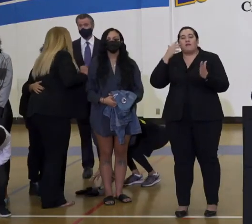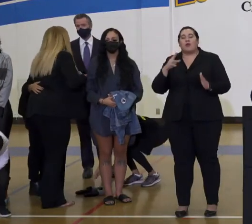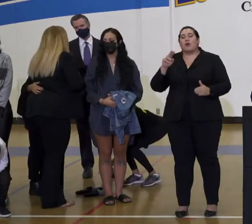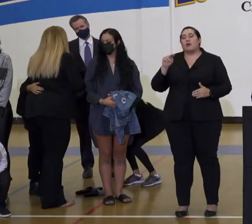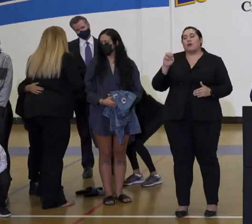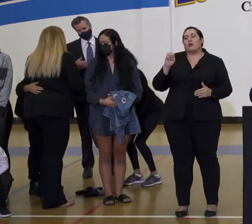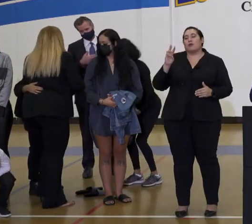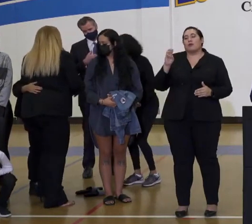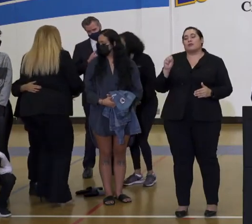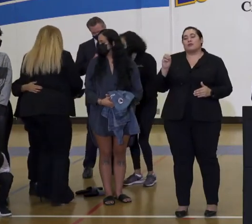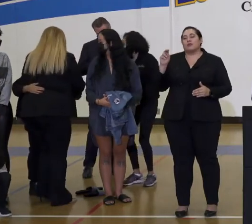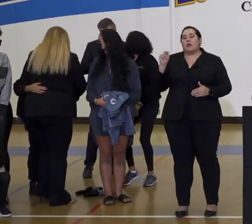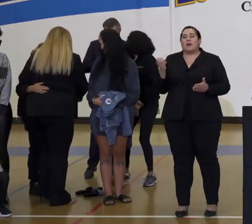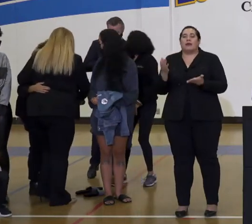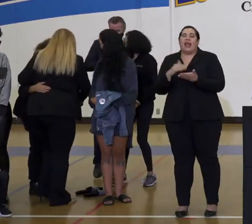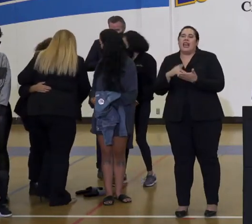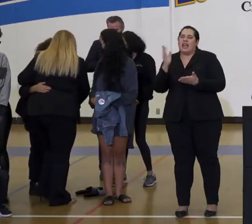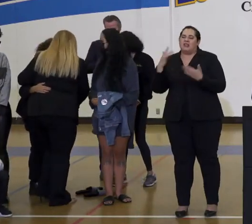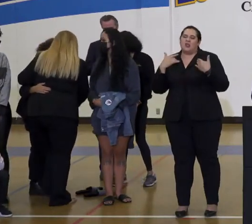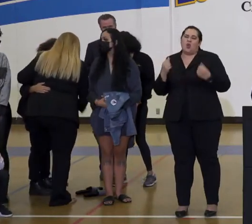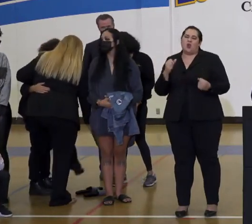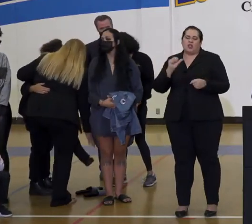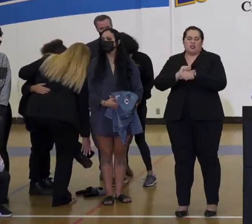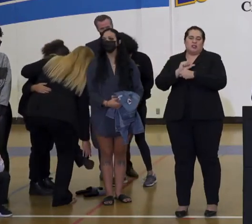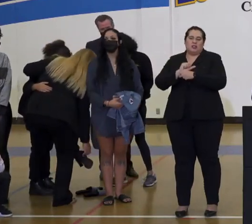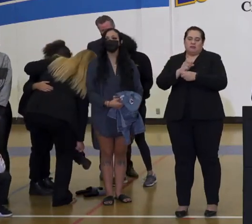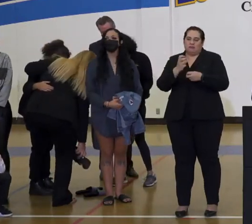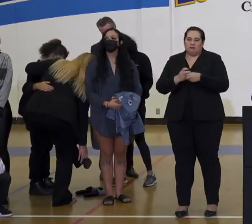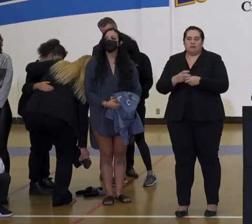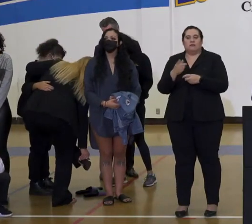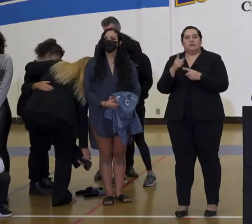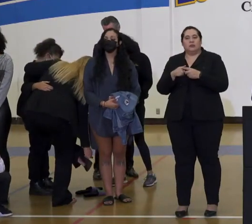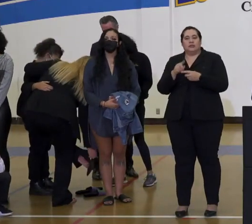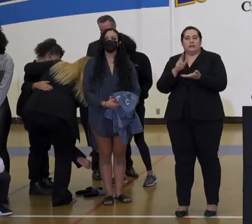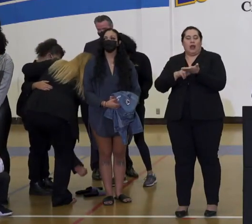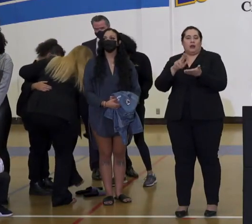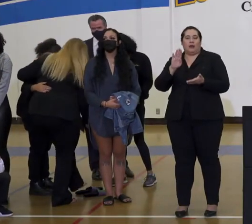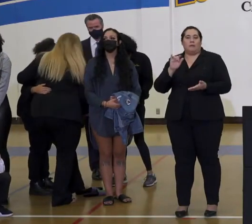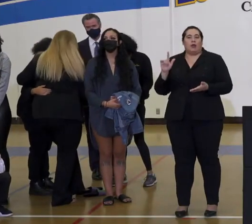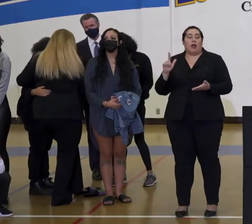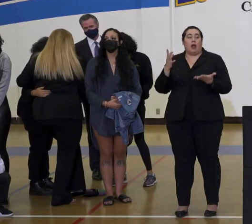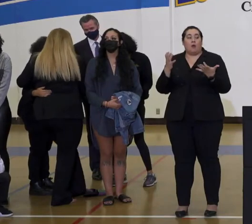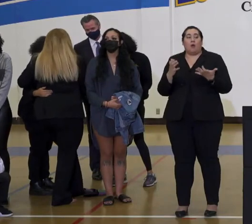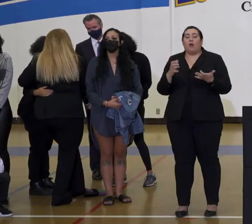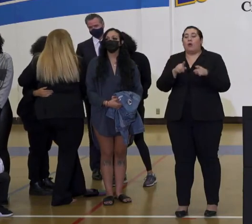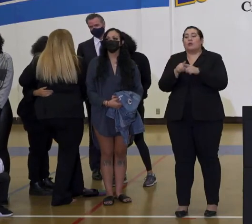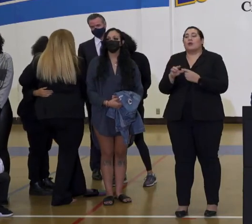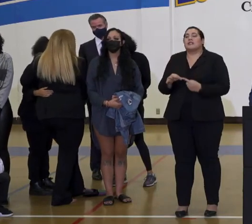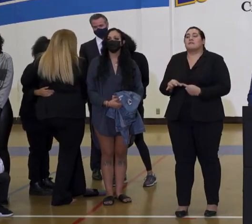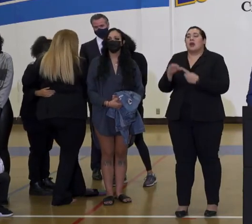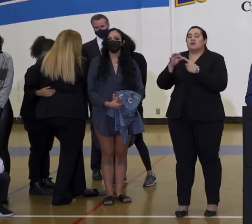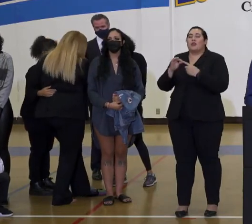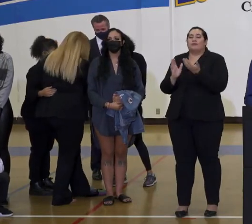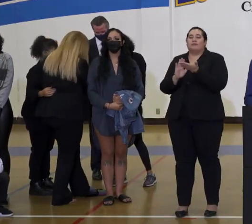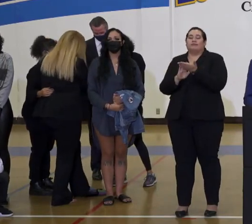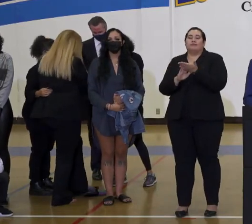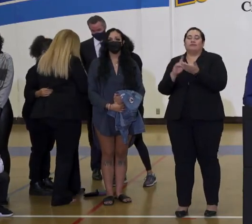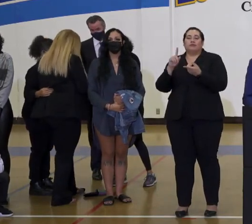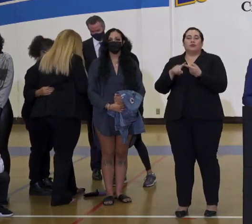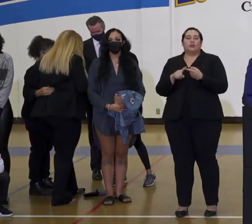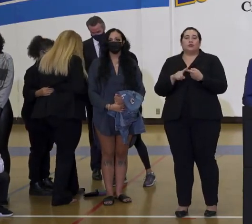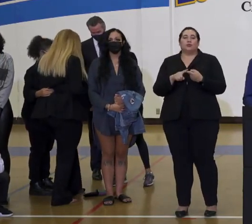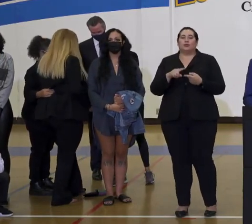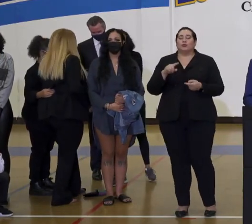for his foresight, for his vision, for his courage in signing these bills. I want to give a special shout out